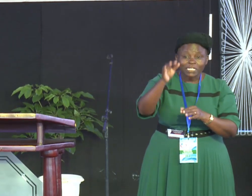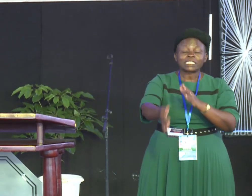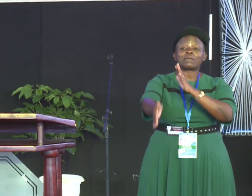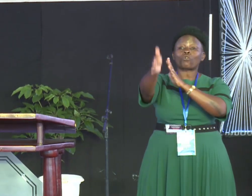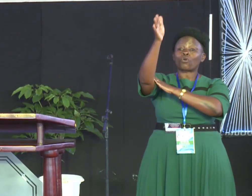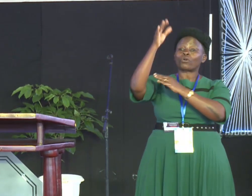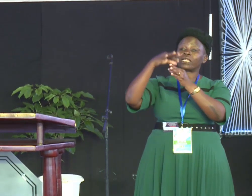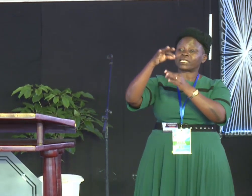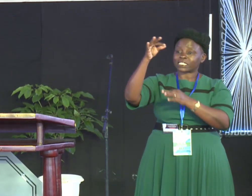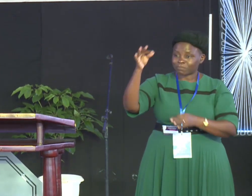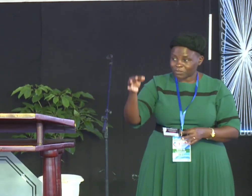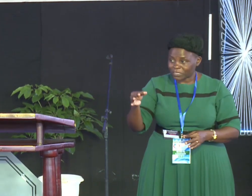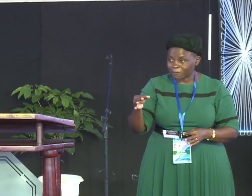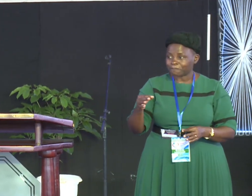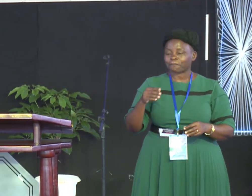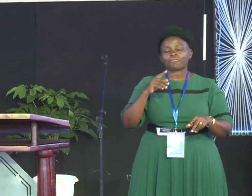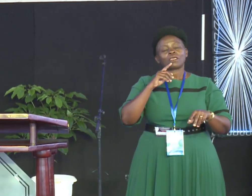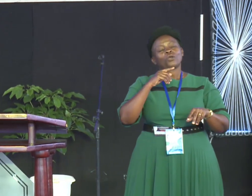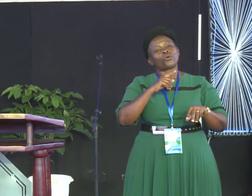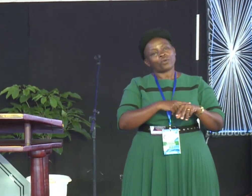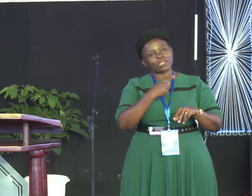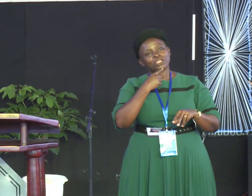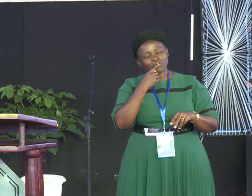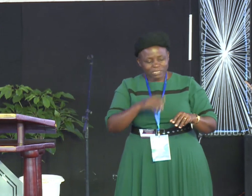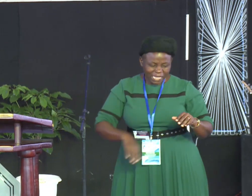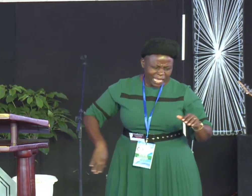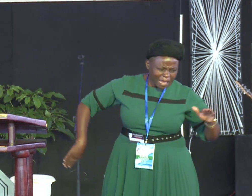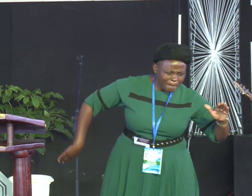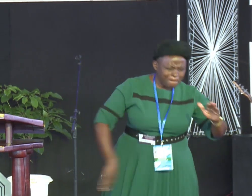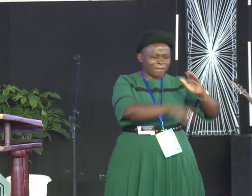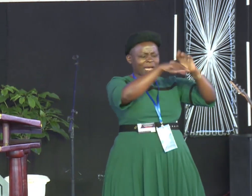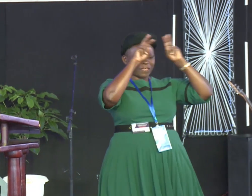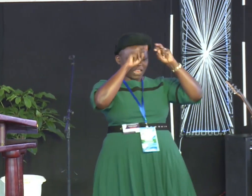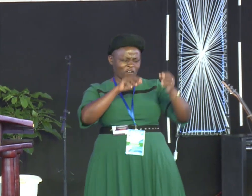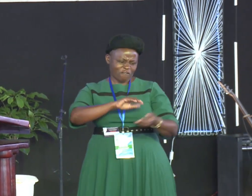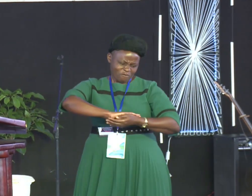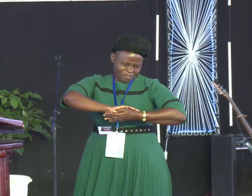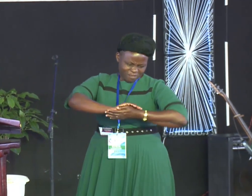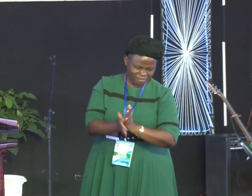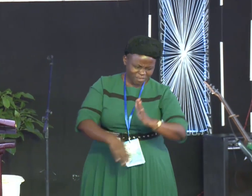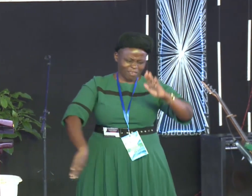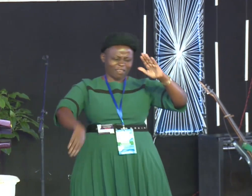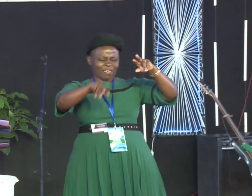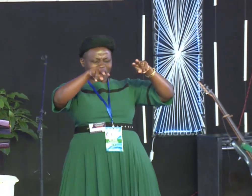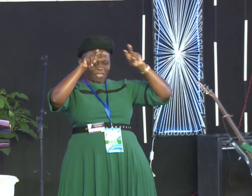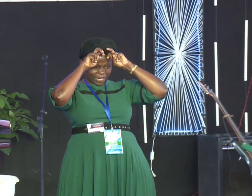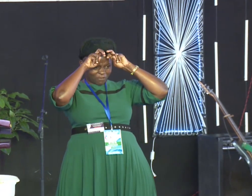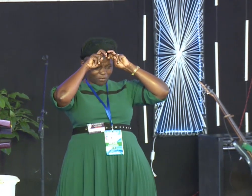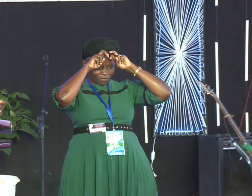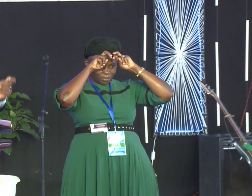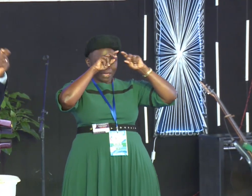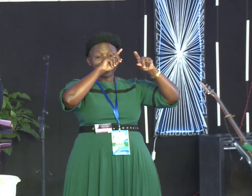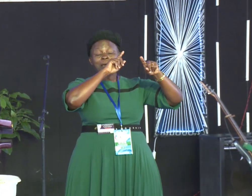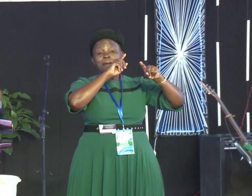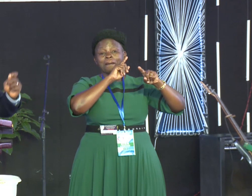God is also a spirit. Chirungi ngoyimba nti osamba stand ero mulinyirira. It is good as you seeing that I'm kicking the devil and stamping on him. Naye